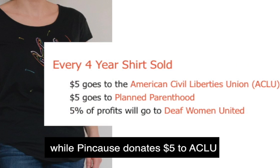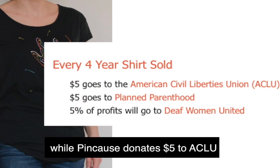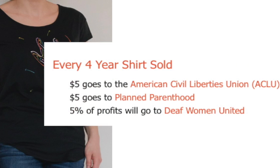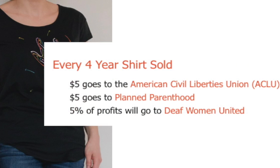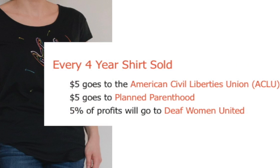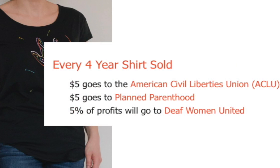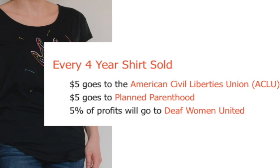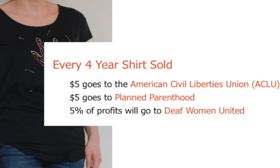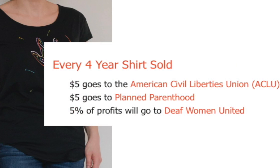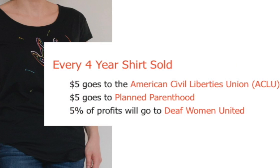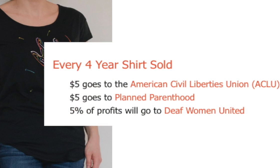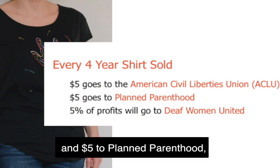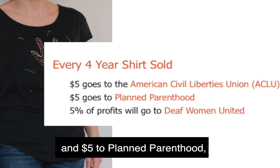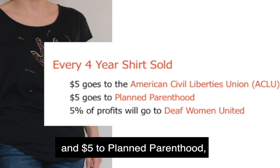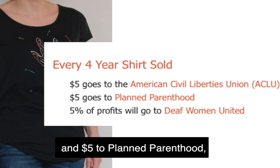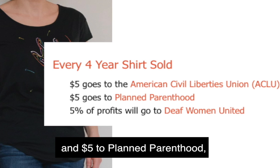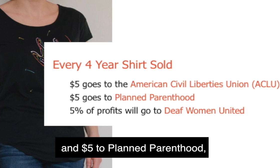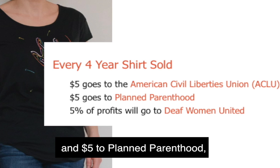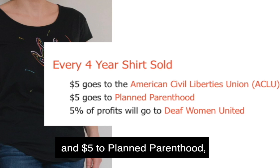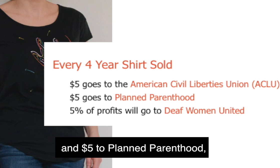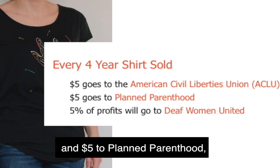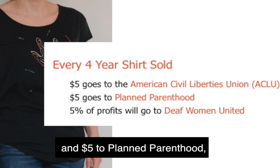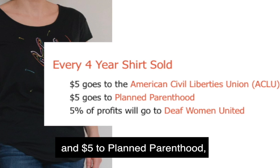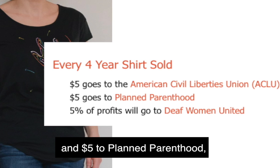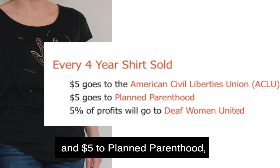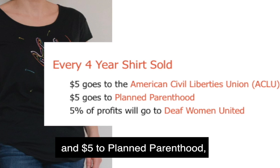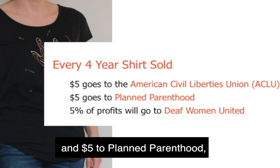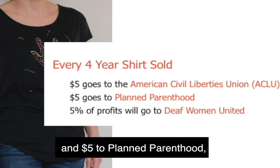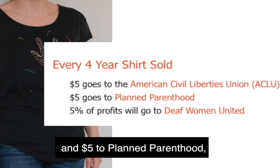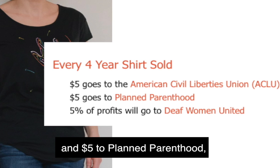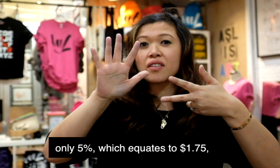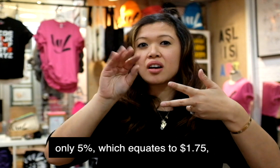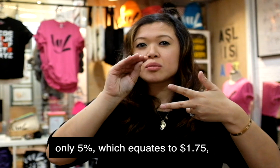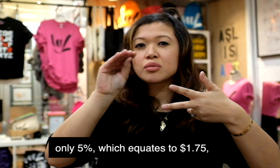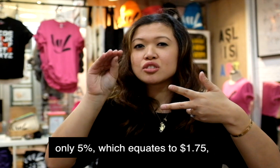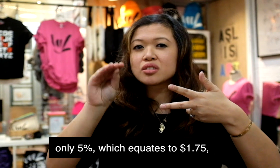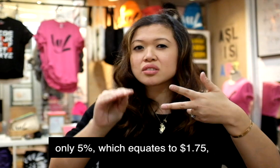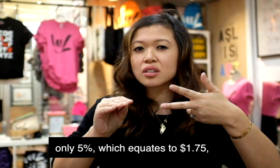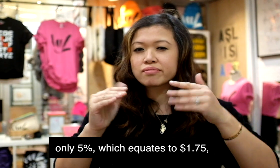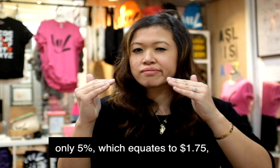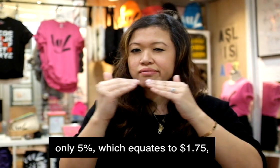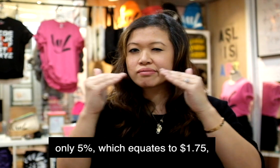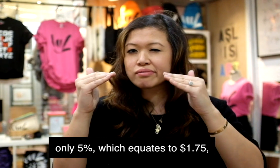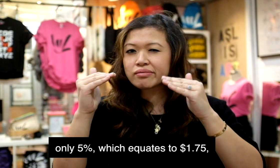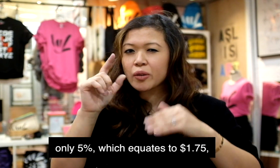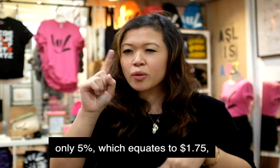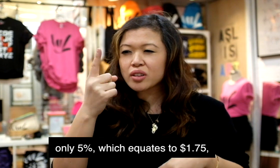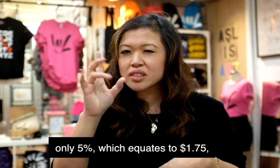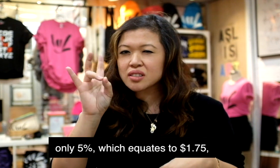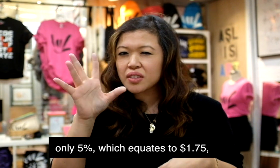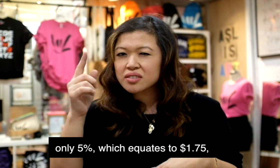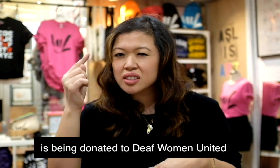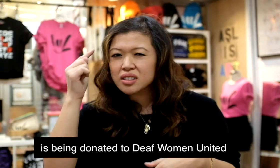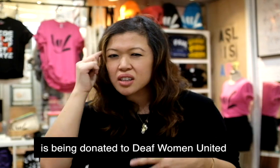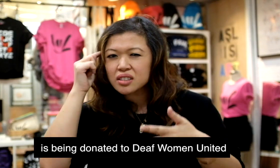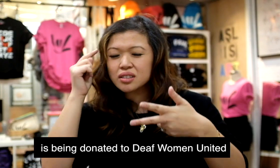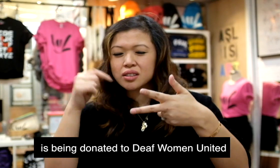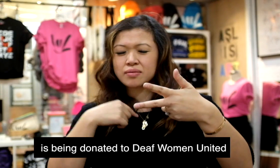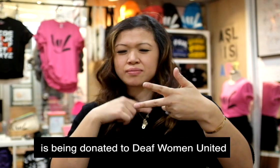is $5, the ACLU for $5, Planned Parenthood is another $5, and 5%, which would equate to about $1.75, is